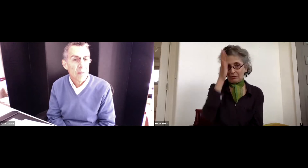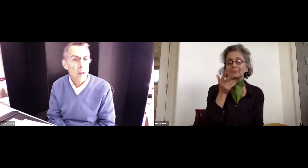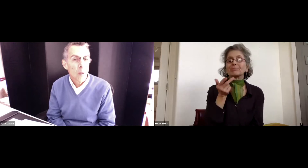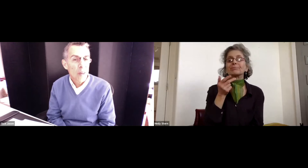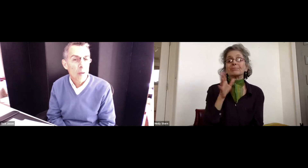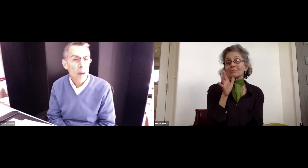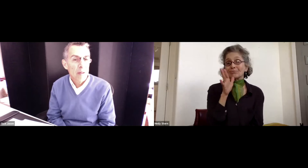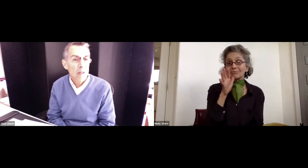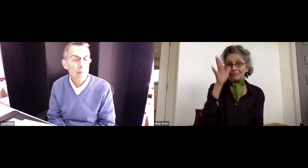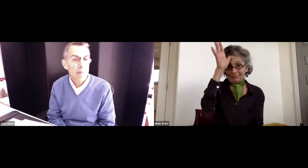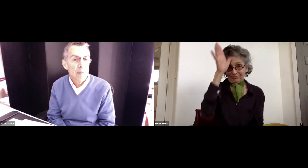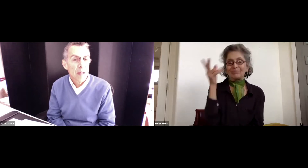with her parents.